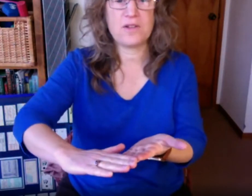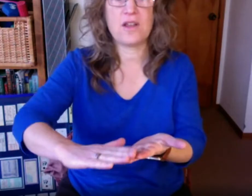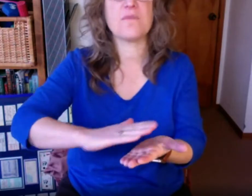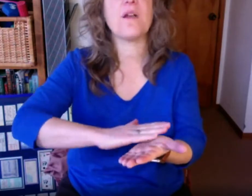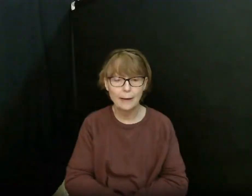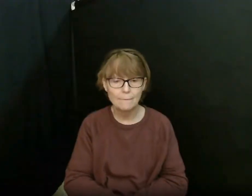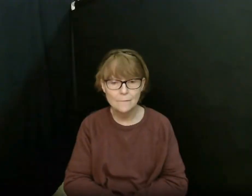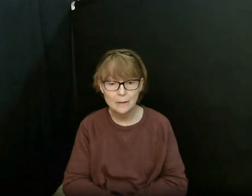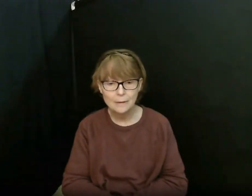one. Yeah.